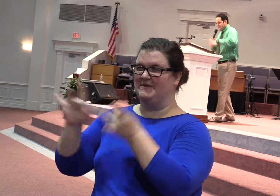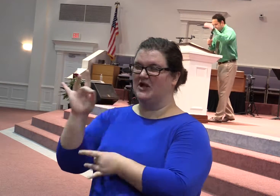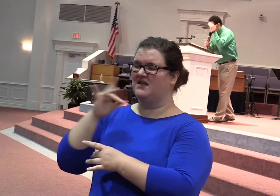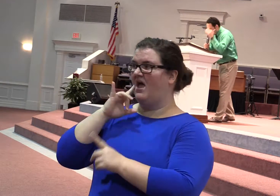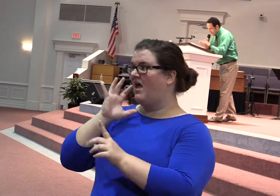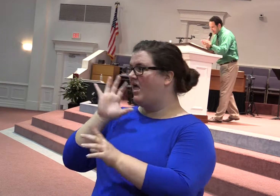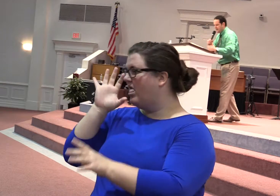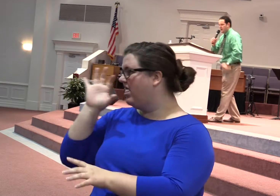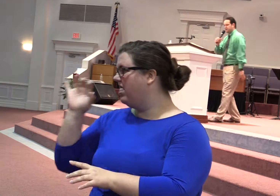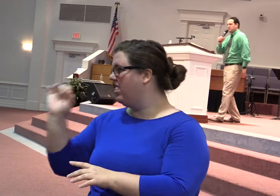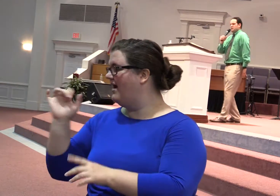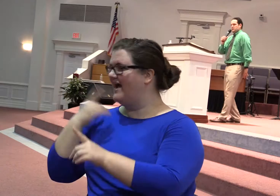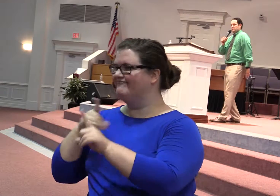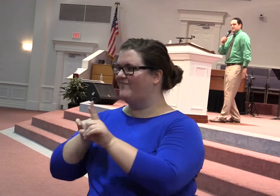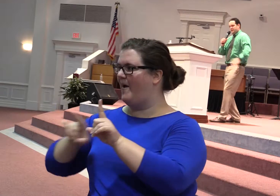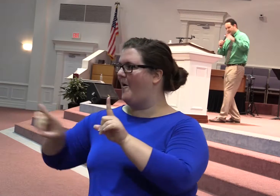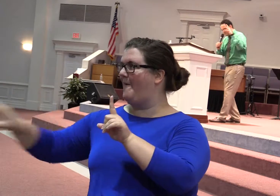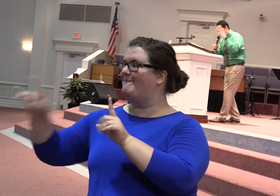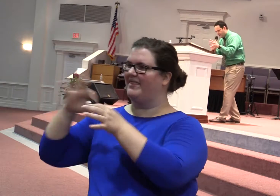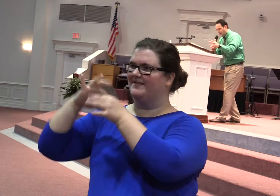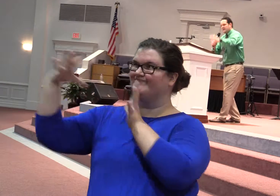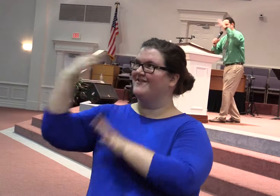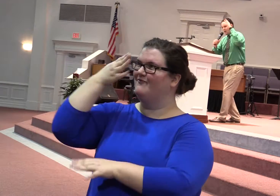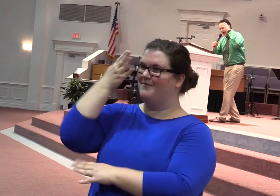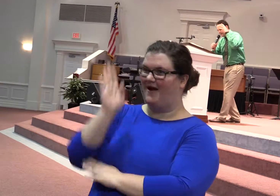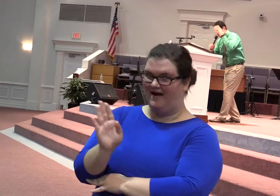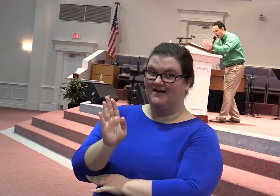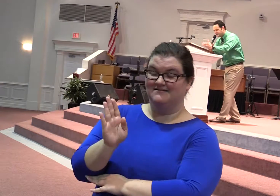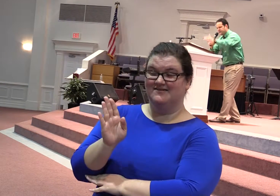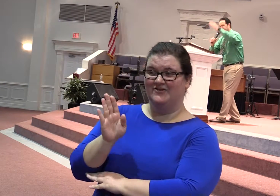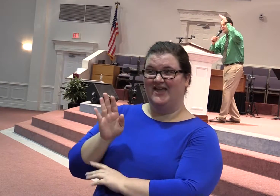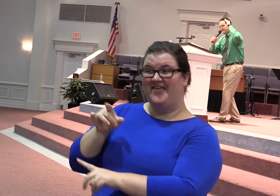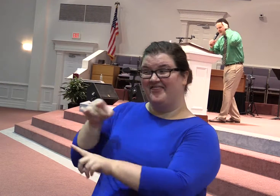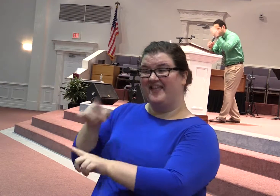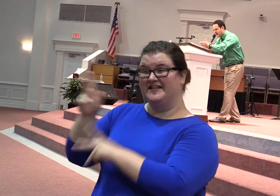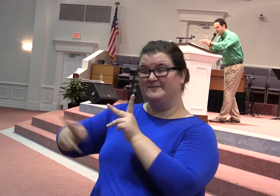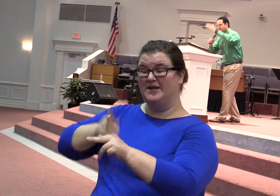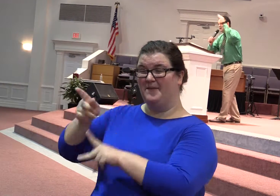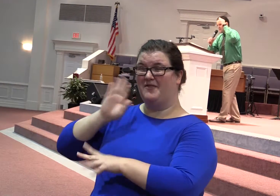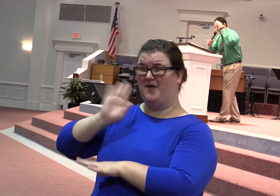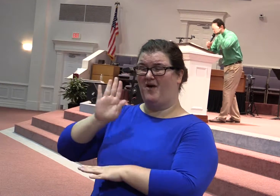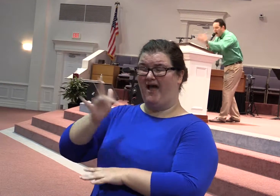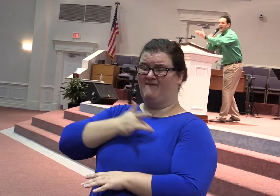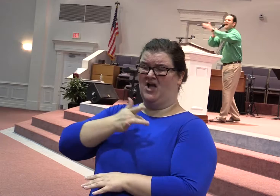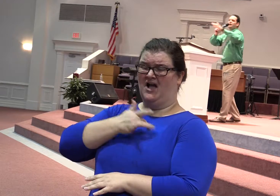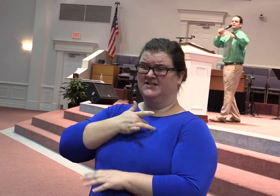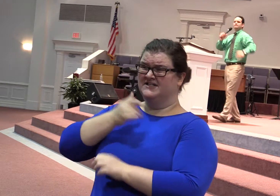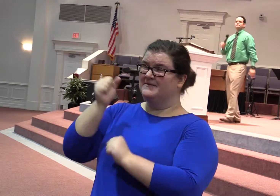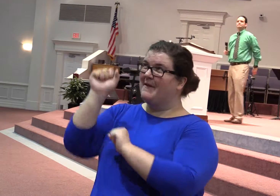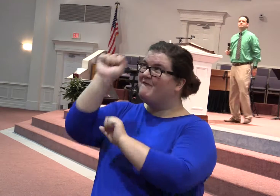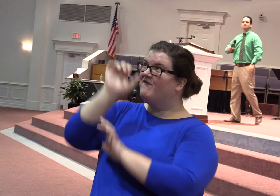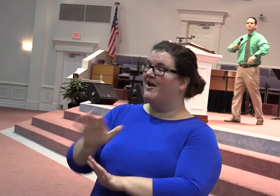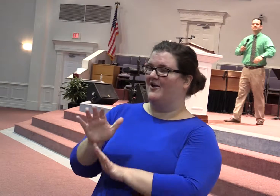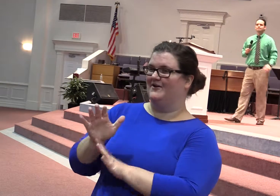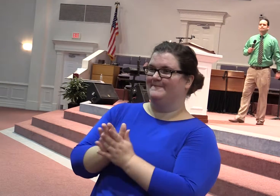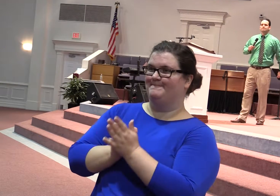Hallelujah. Take heed because there's people, they will have a conscience that will be seared with a hot iron.